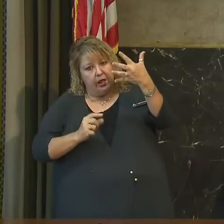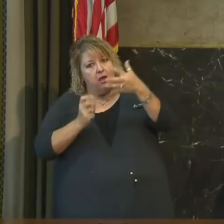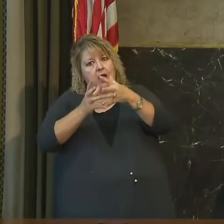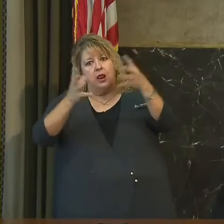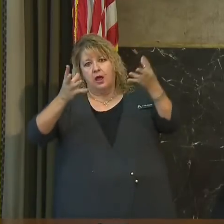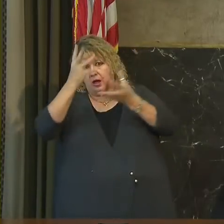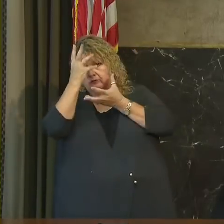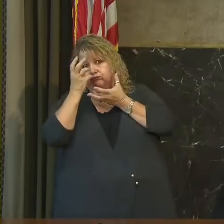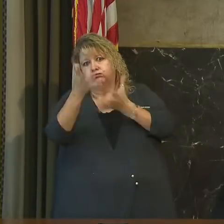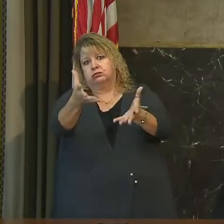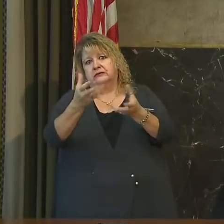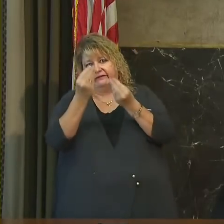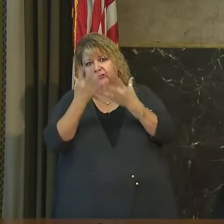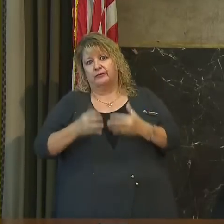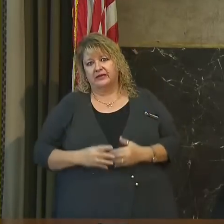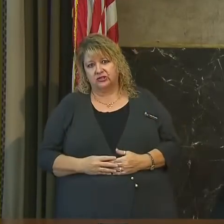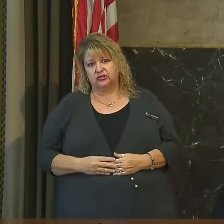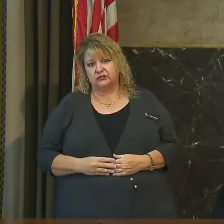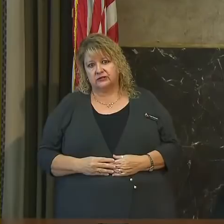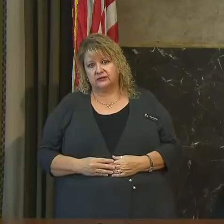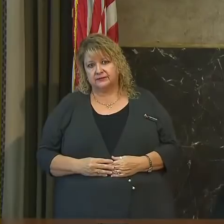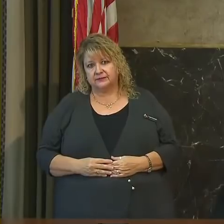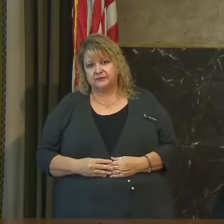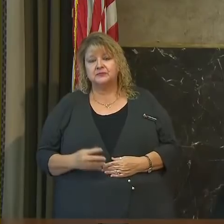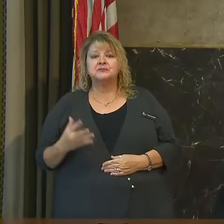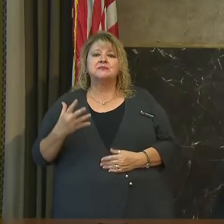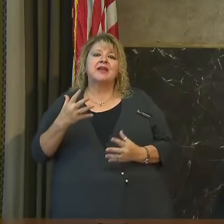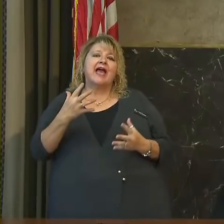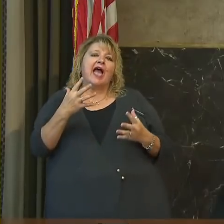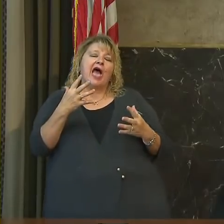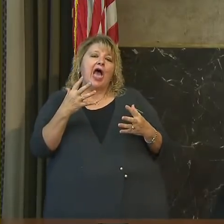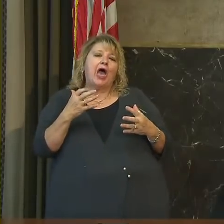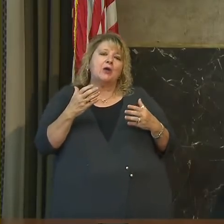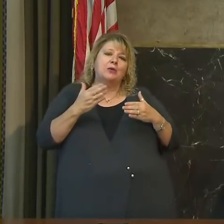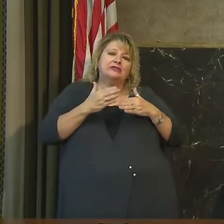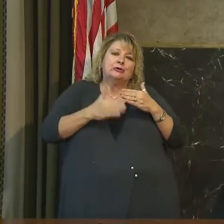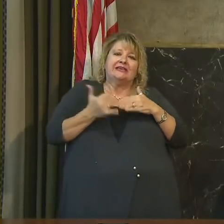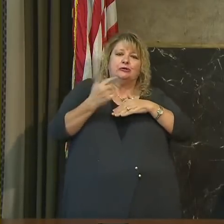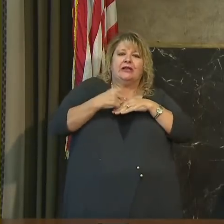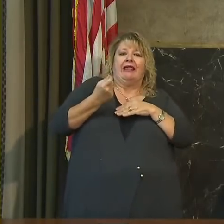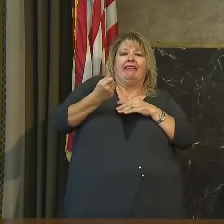I do want to end on a little bit more of a positive note.